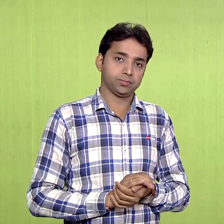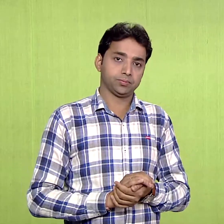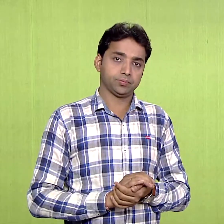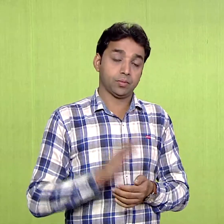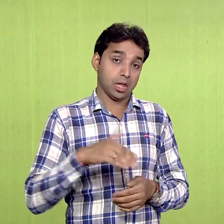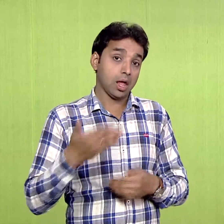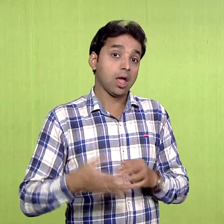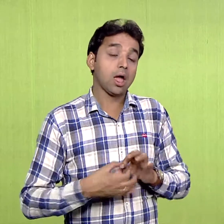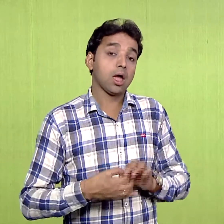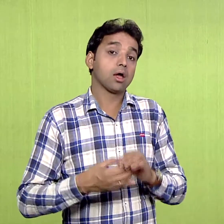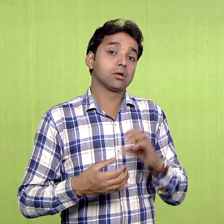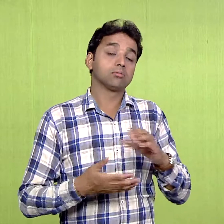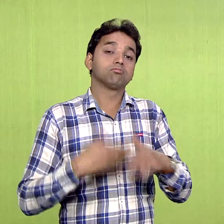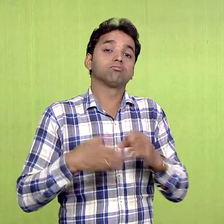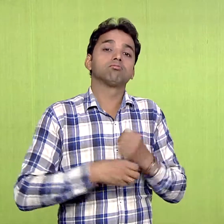Had carved medallion